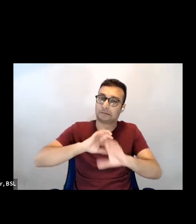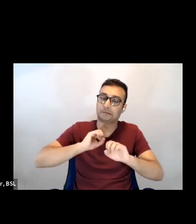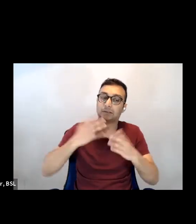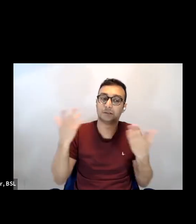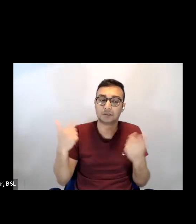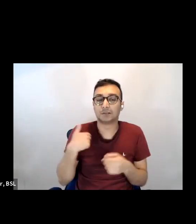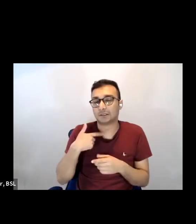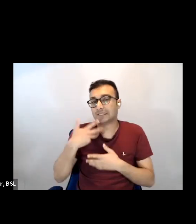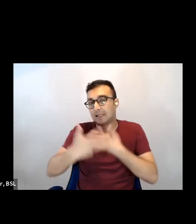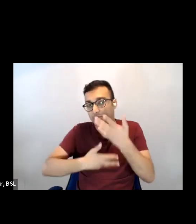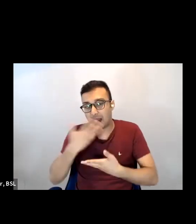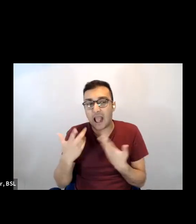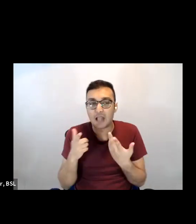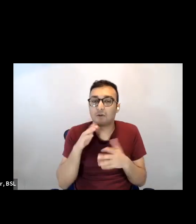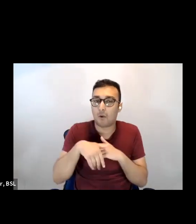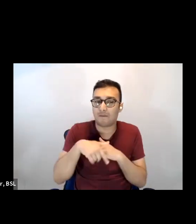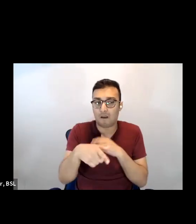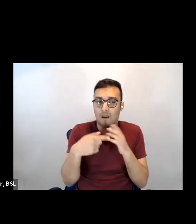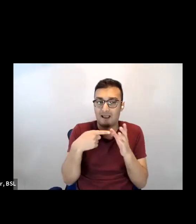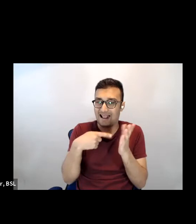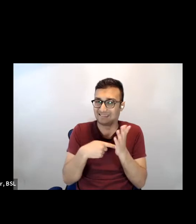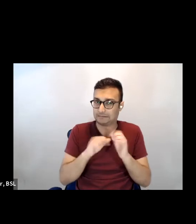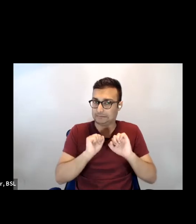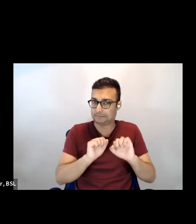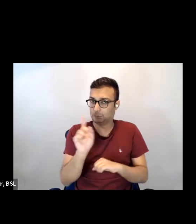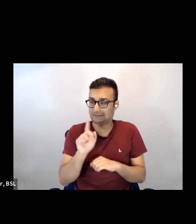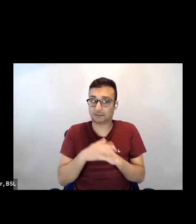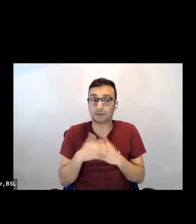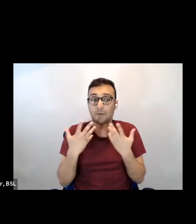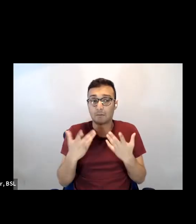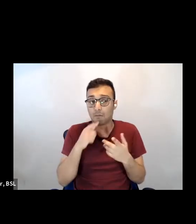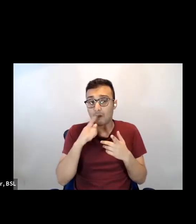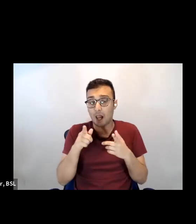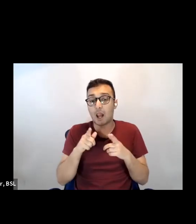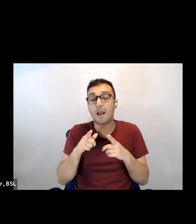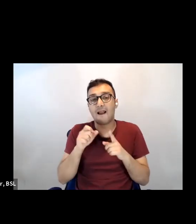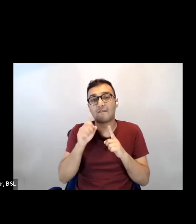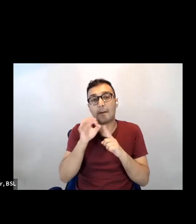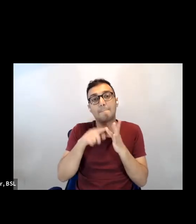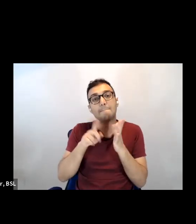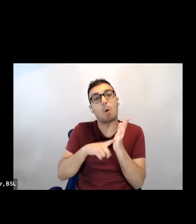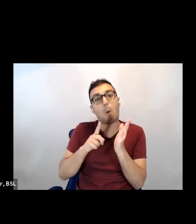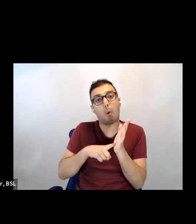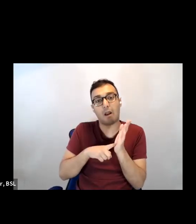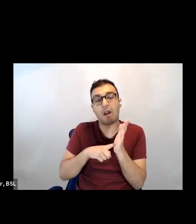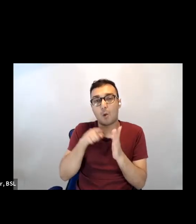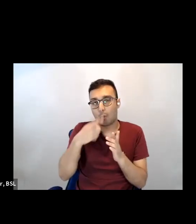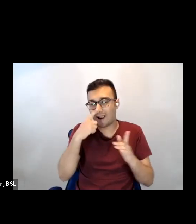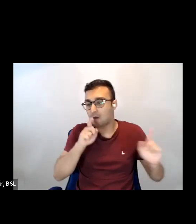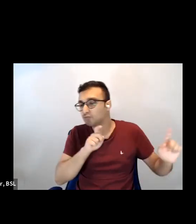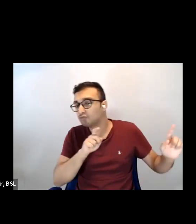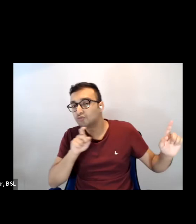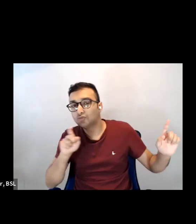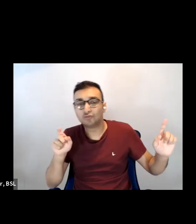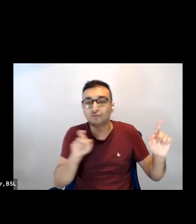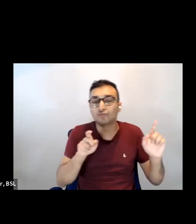more about you. So we are going to launch a poll right now with the question, what is the focus of your work or